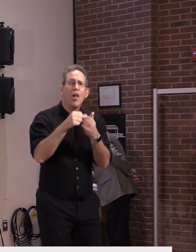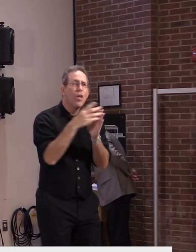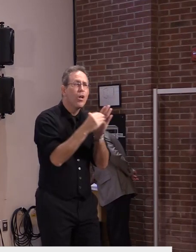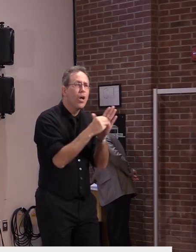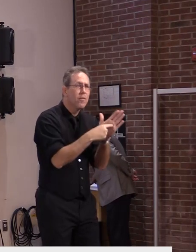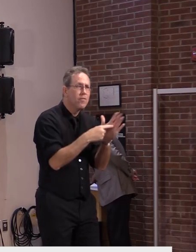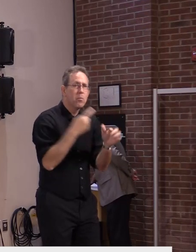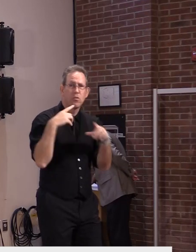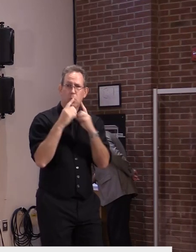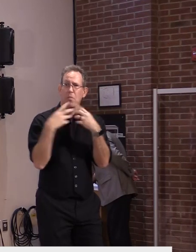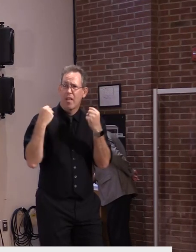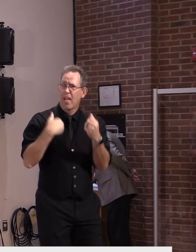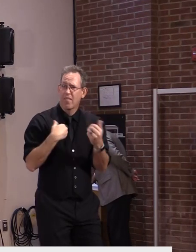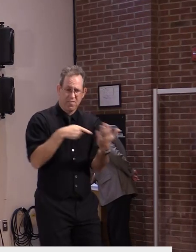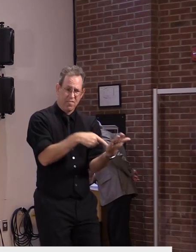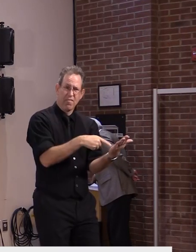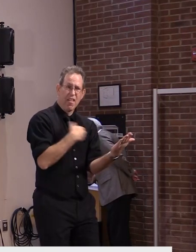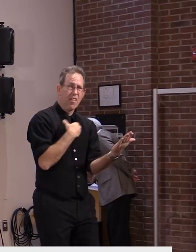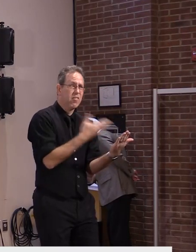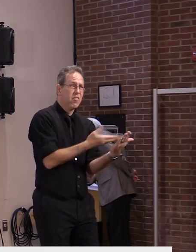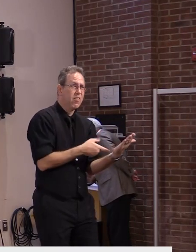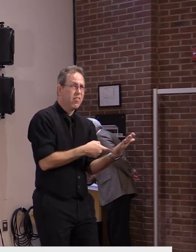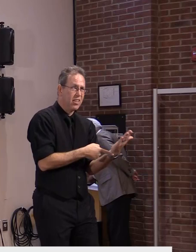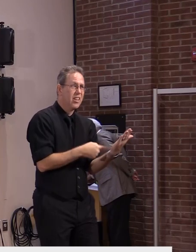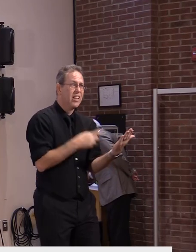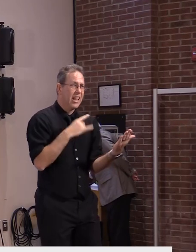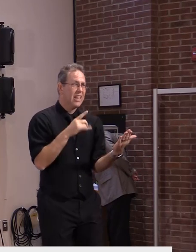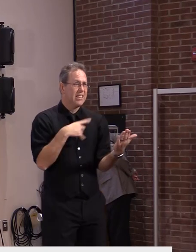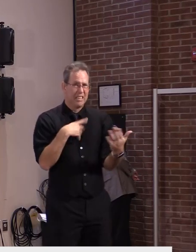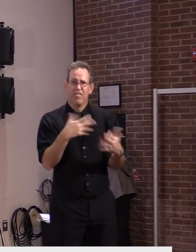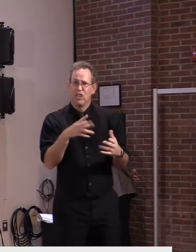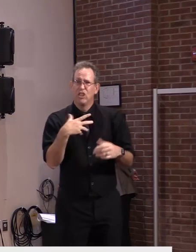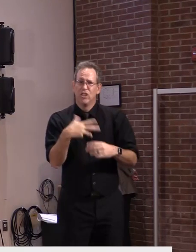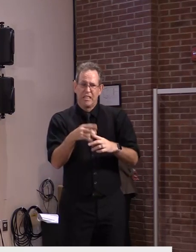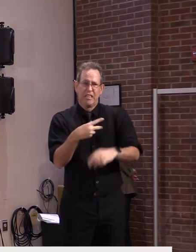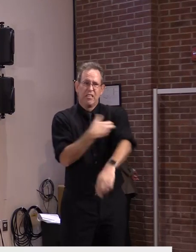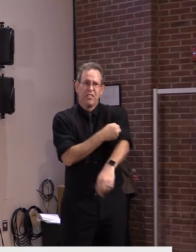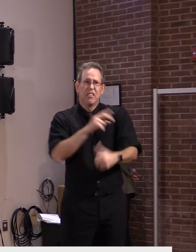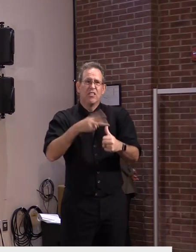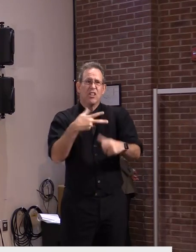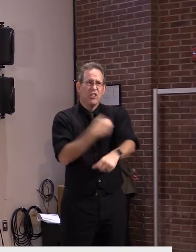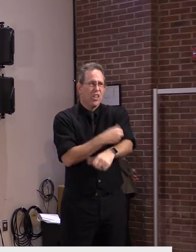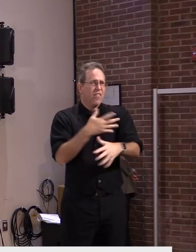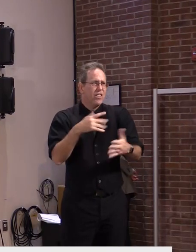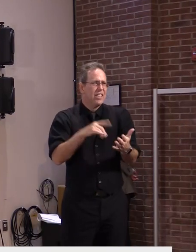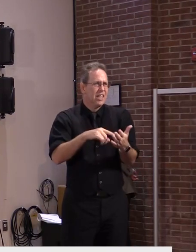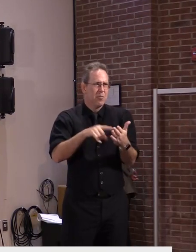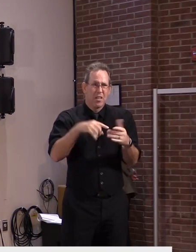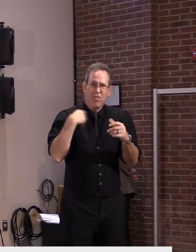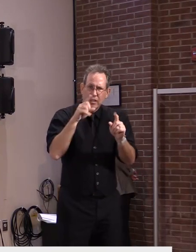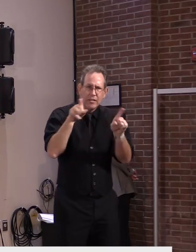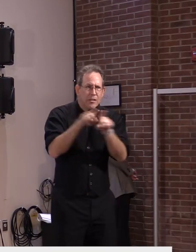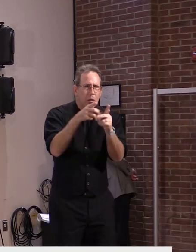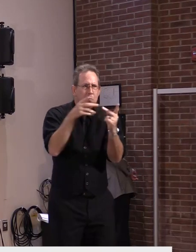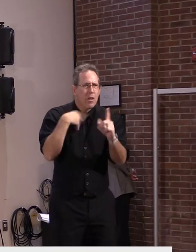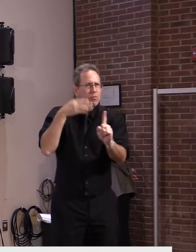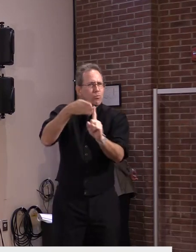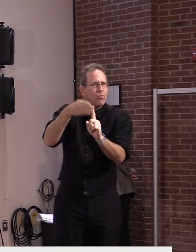at the same place within the specified time separation end up in the health department records as not